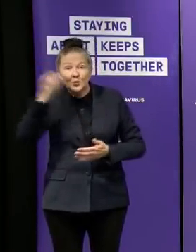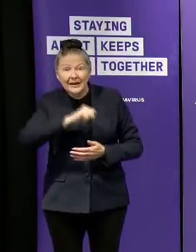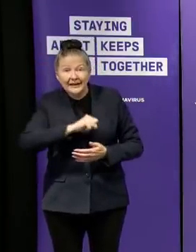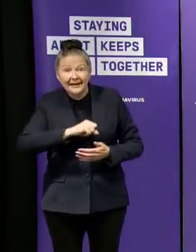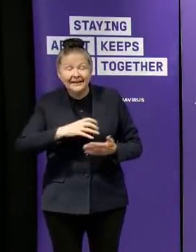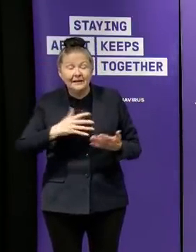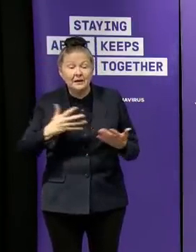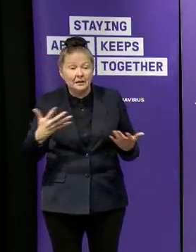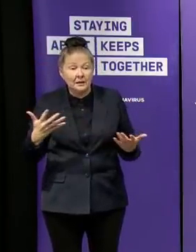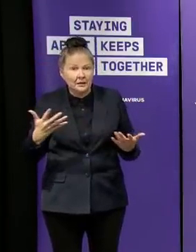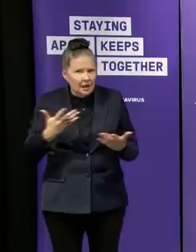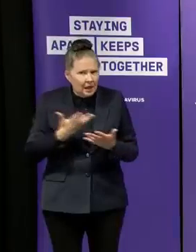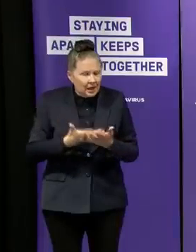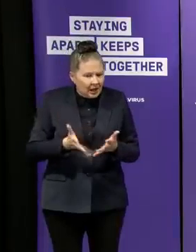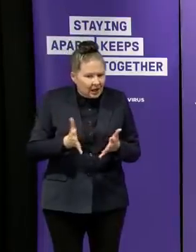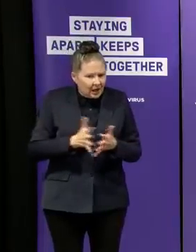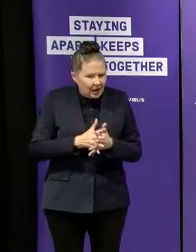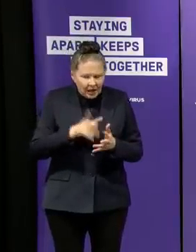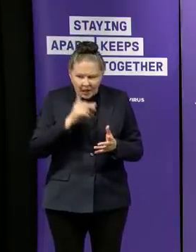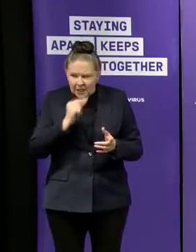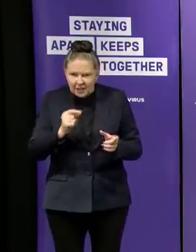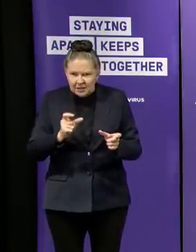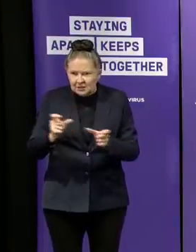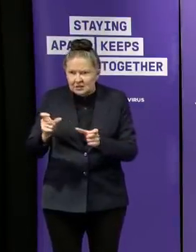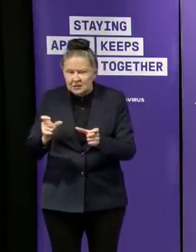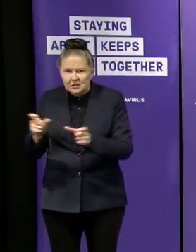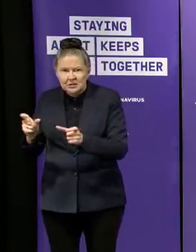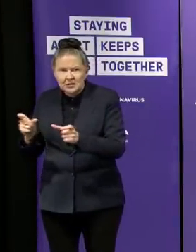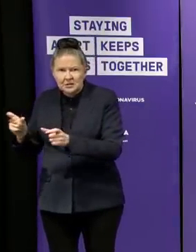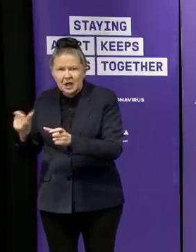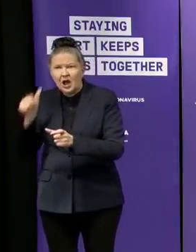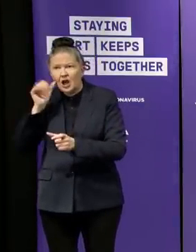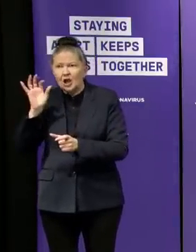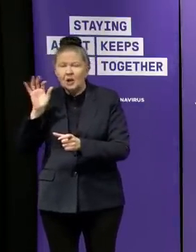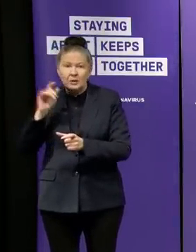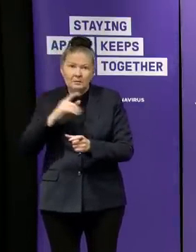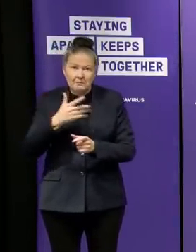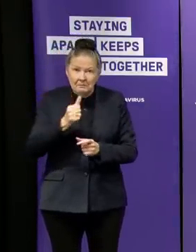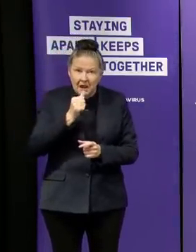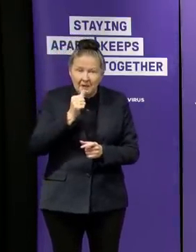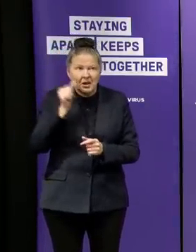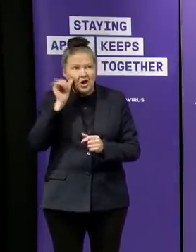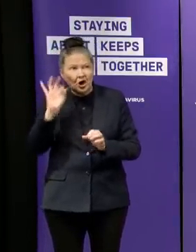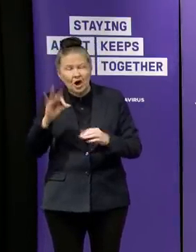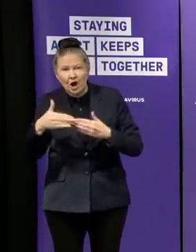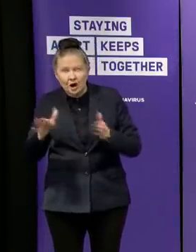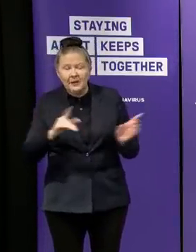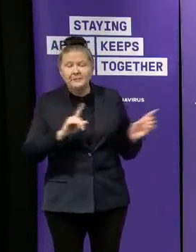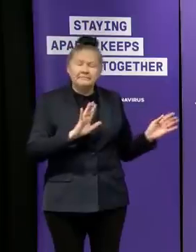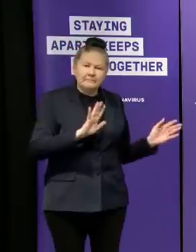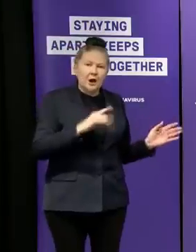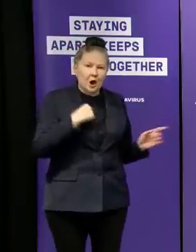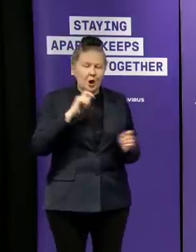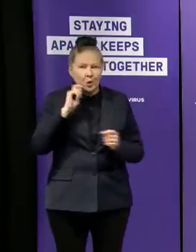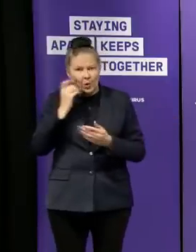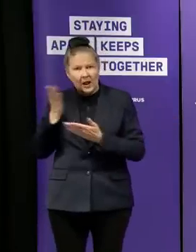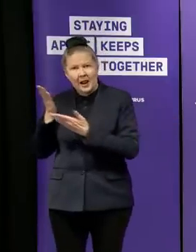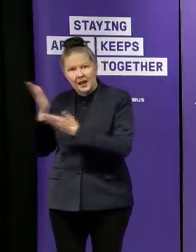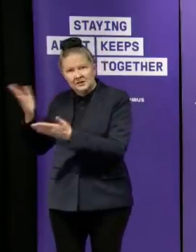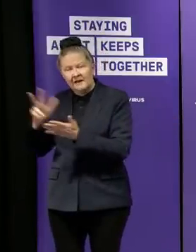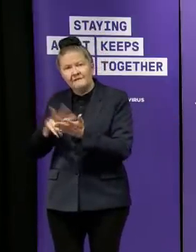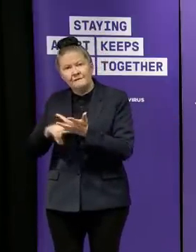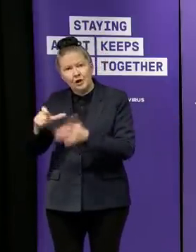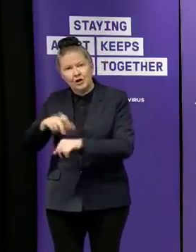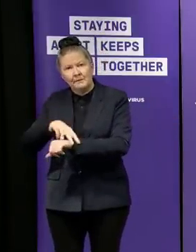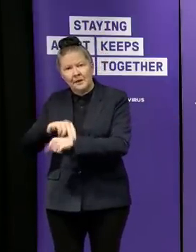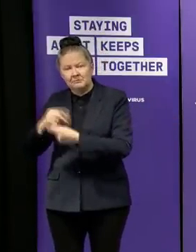activities to actually keep people home? Obviously, it won't happen at the ground pubs, but... Yes, there is, and I'll let Victoria Police speak to that throughout the course of